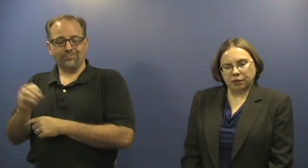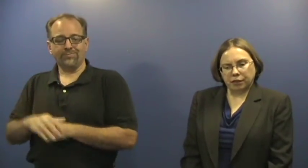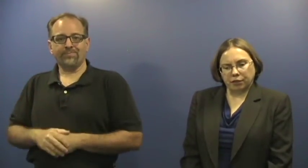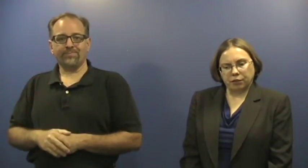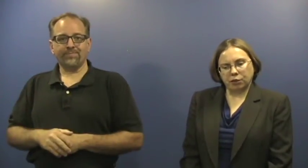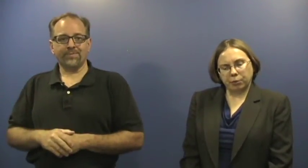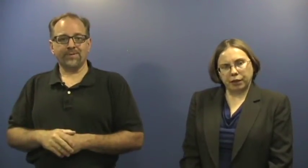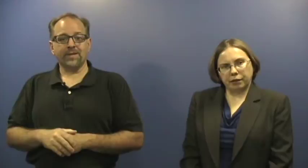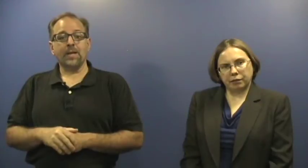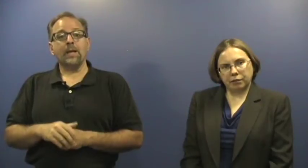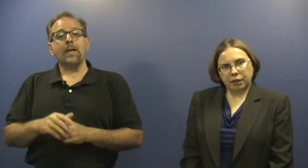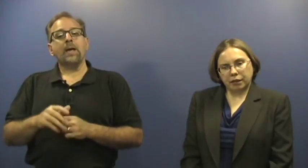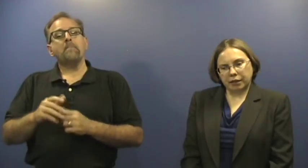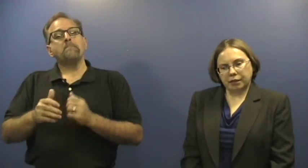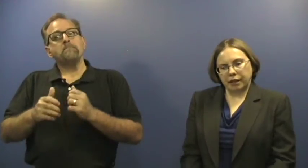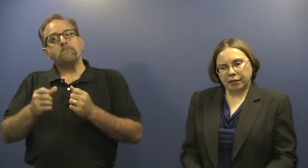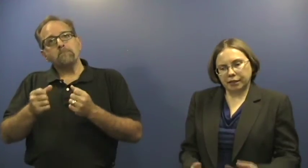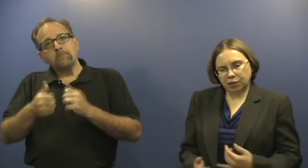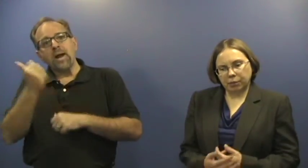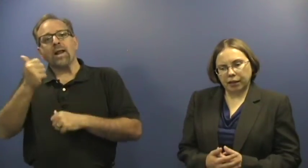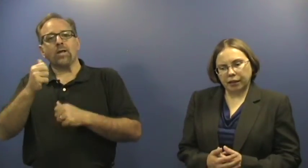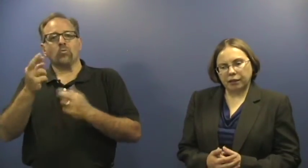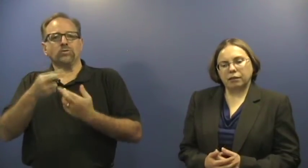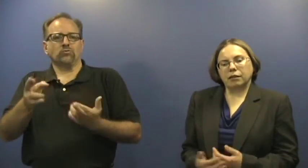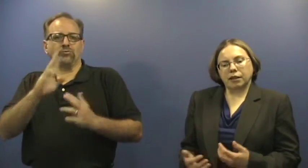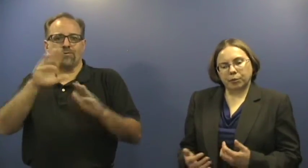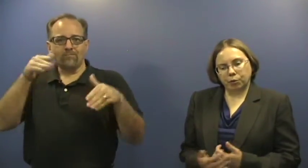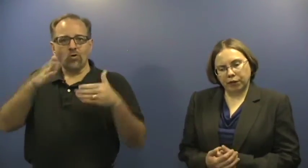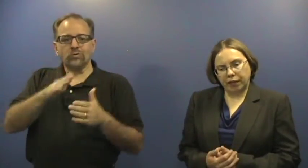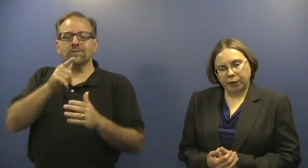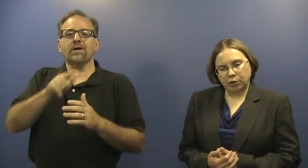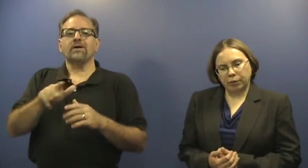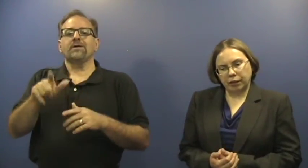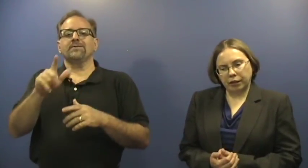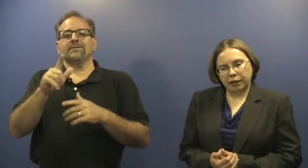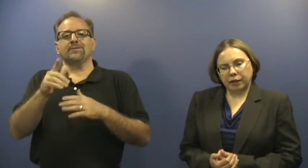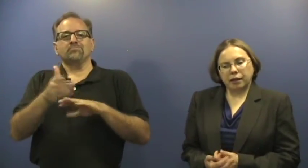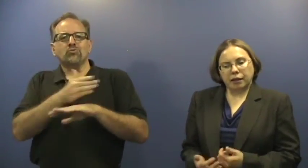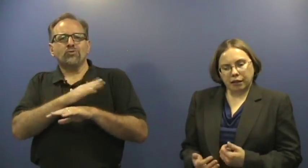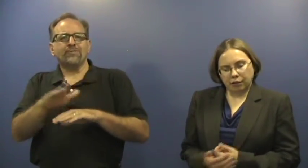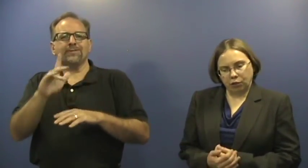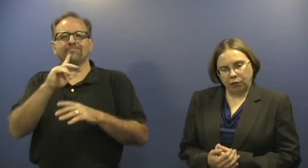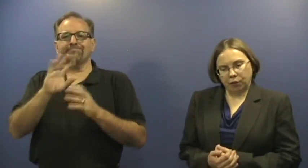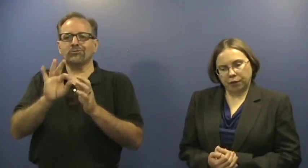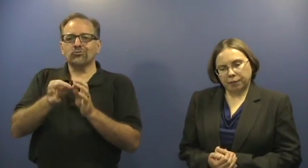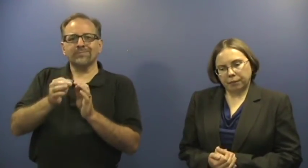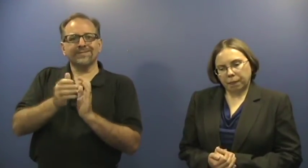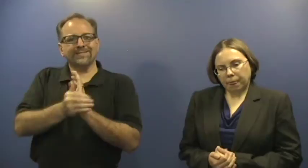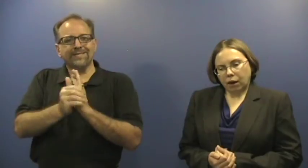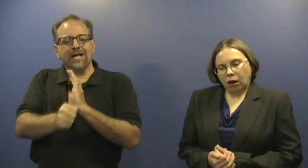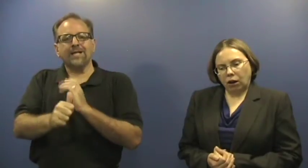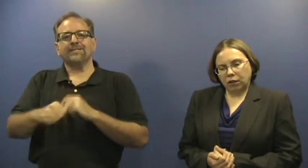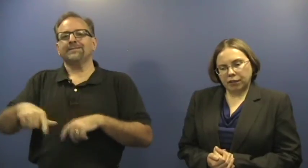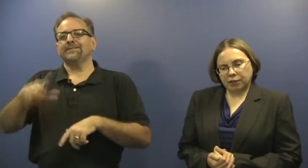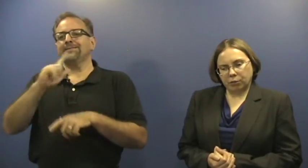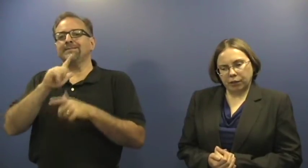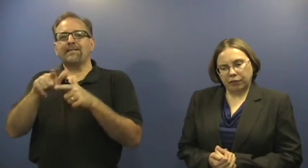skills of interpreting, things like decision-making, improving language ability, and so forth. All of these are really